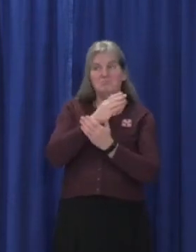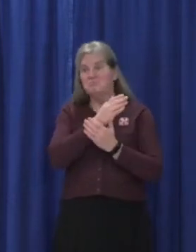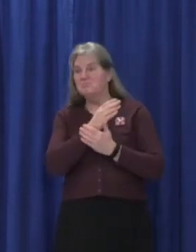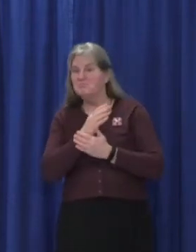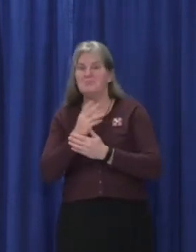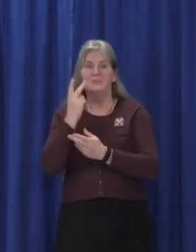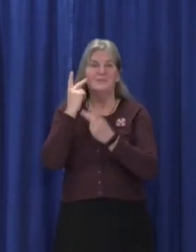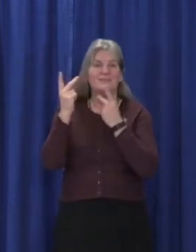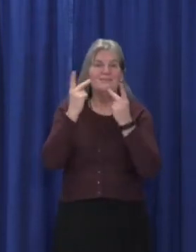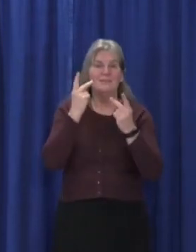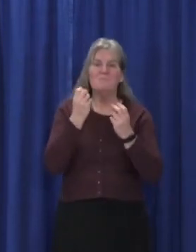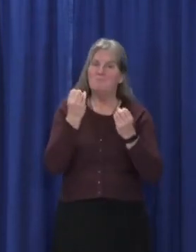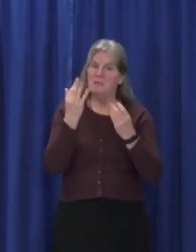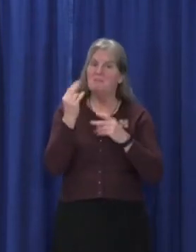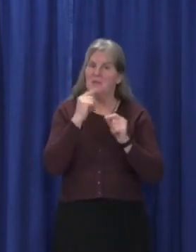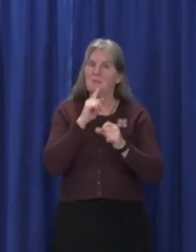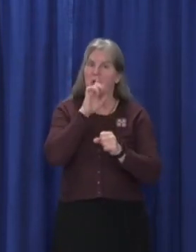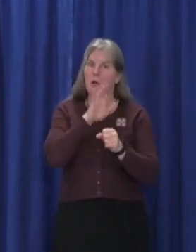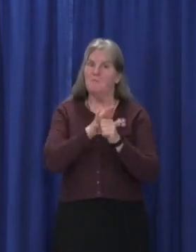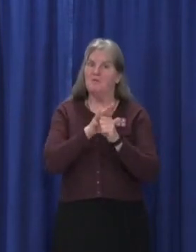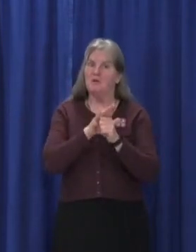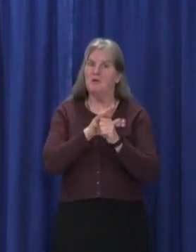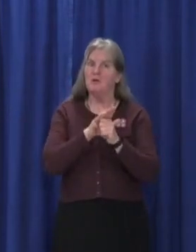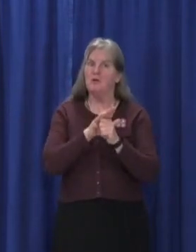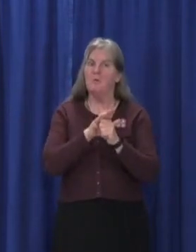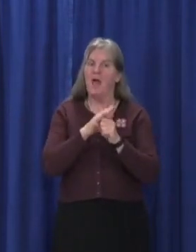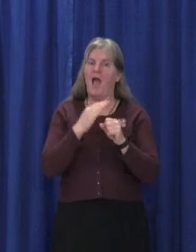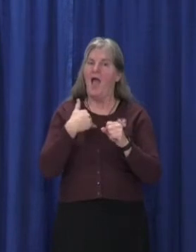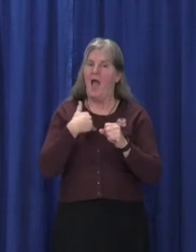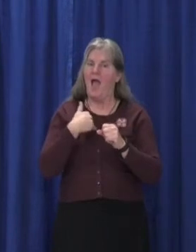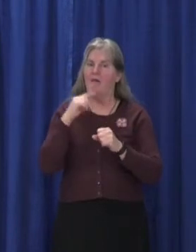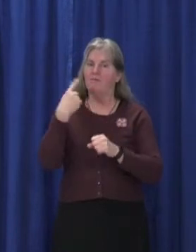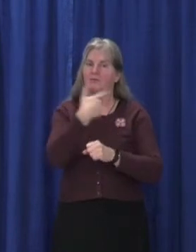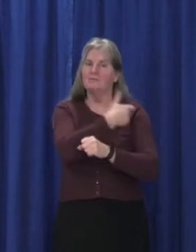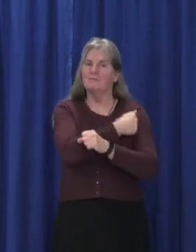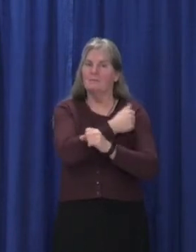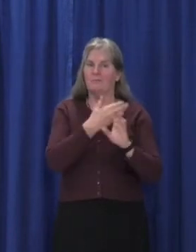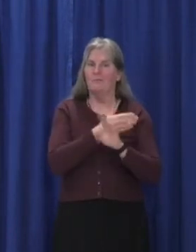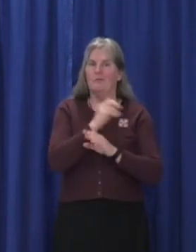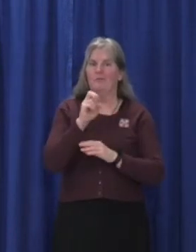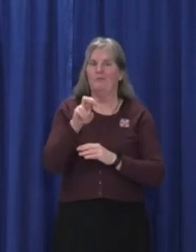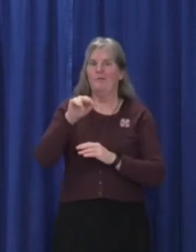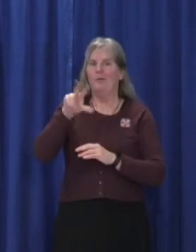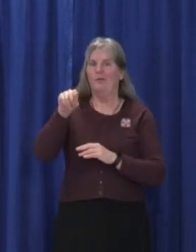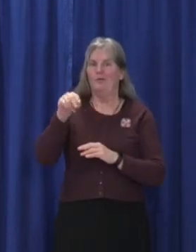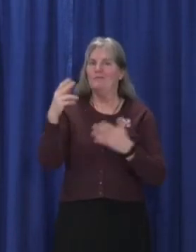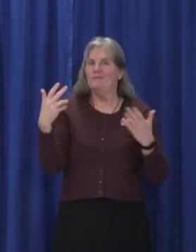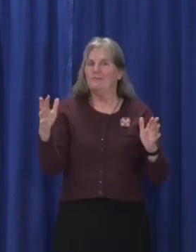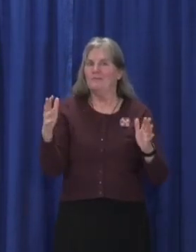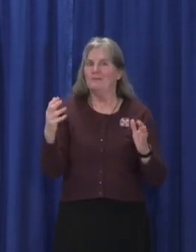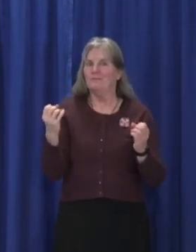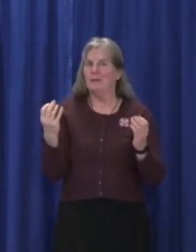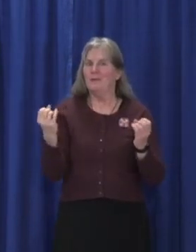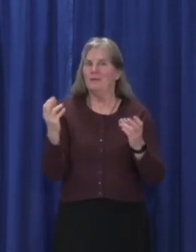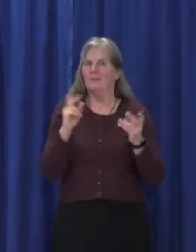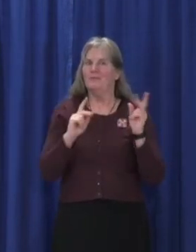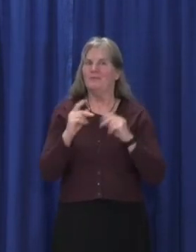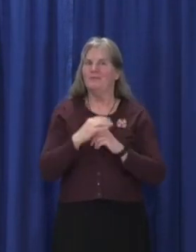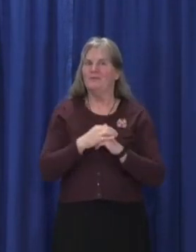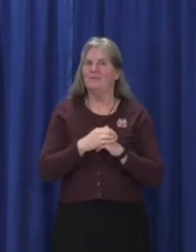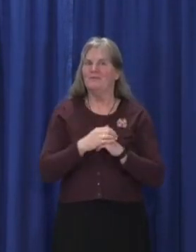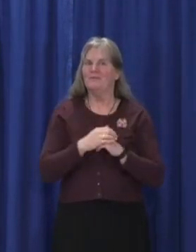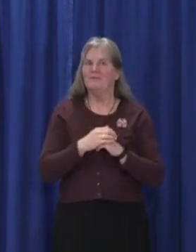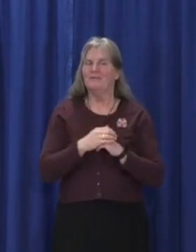great to see how many people have attested to having their first dose of their COVID-19 vaccination.